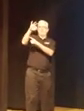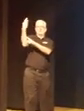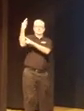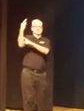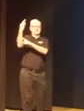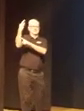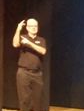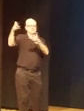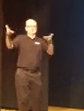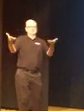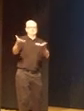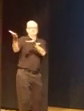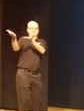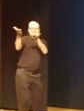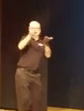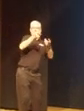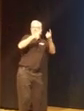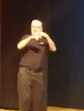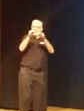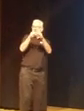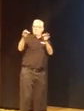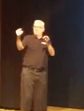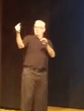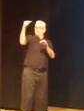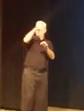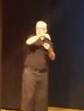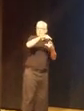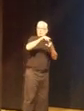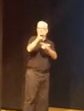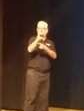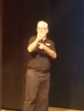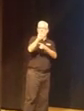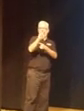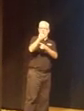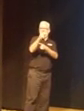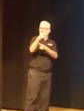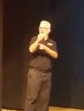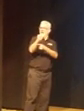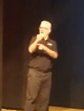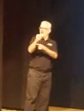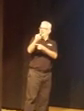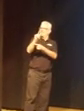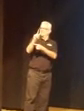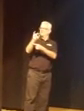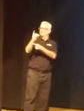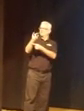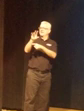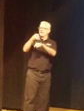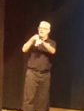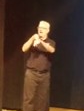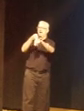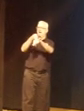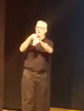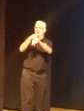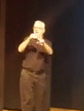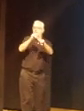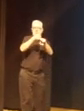when the French brought French Sign Language to Martha's Vineyard, the island.